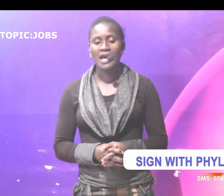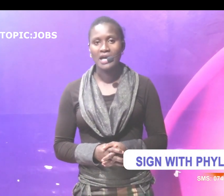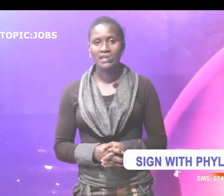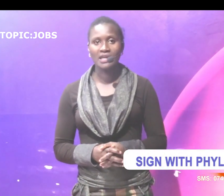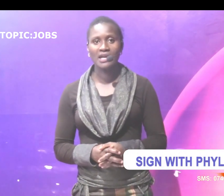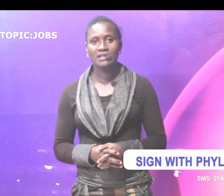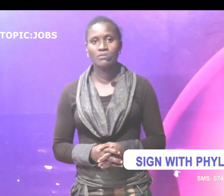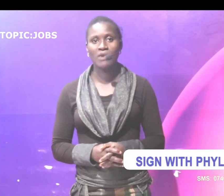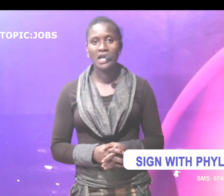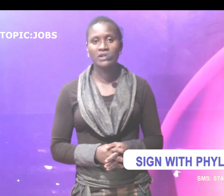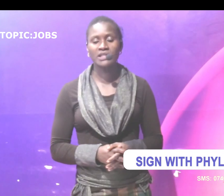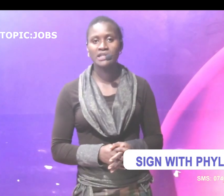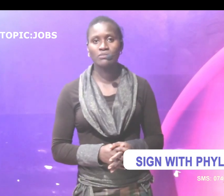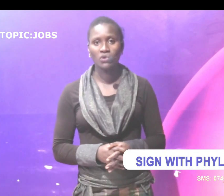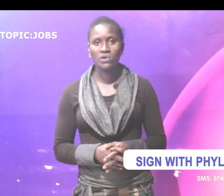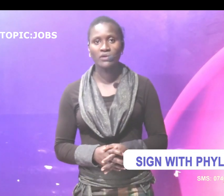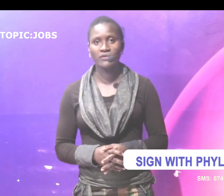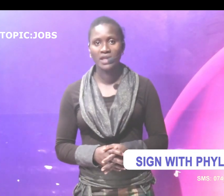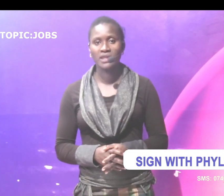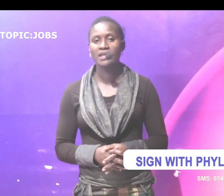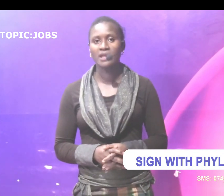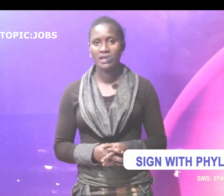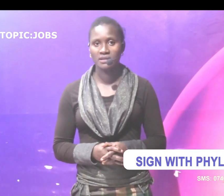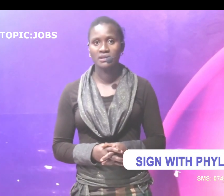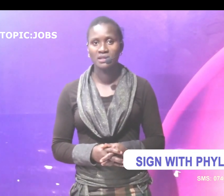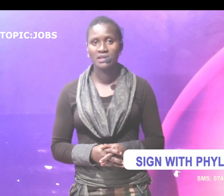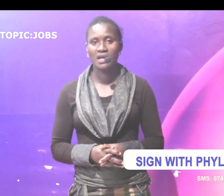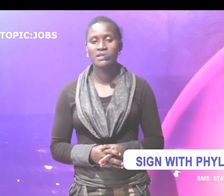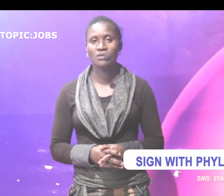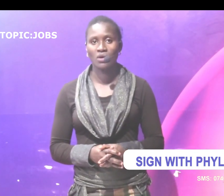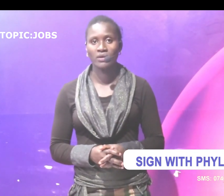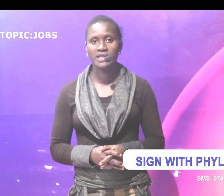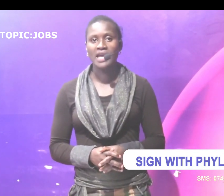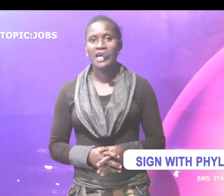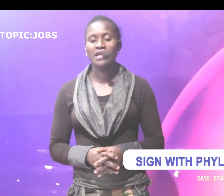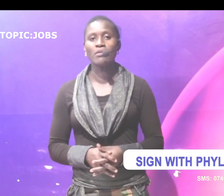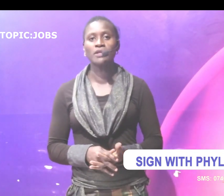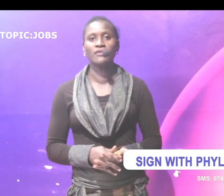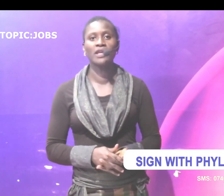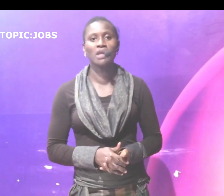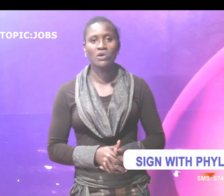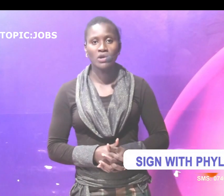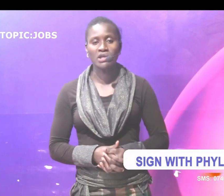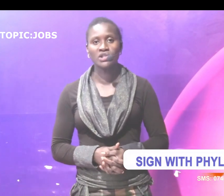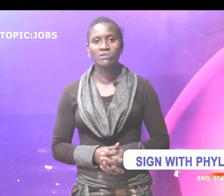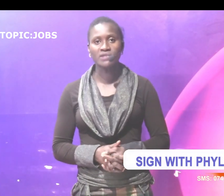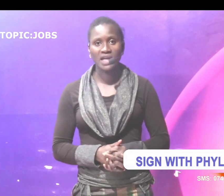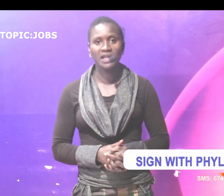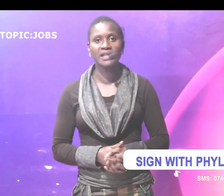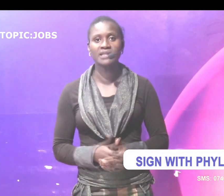here at Emmanuel, just build your faith in Christ Jesus as always. And remember to find me on my YouTube channel, that is Sign